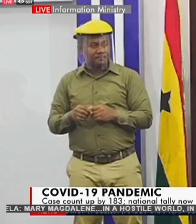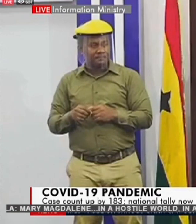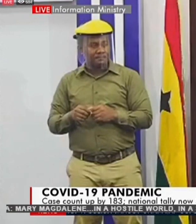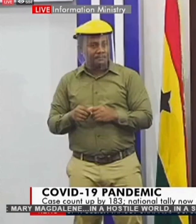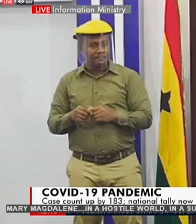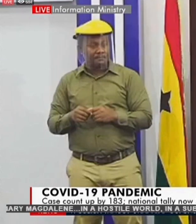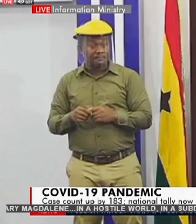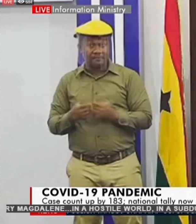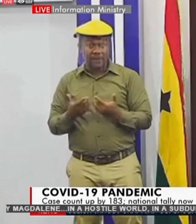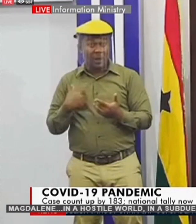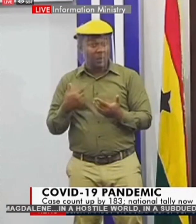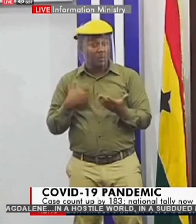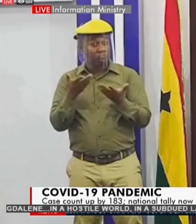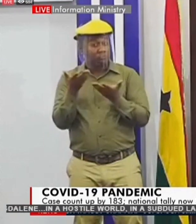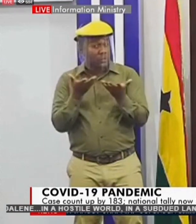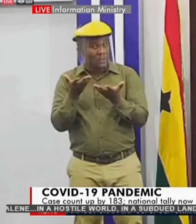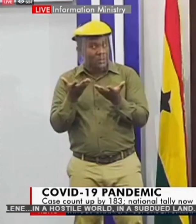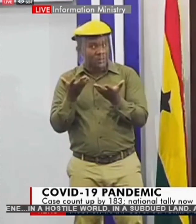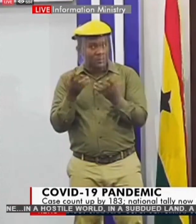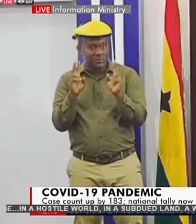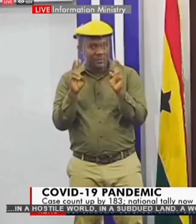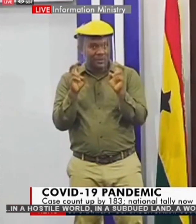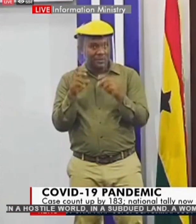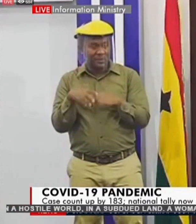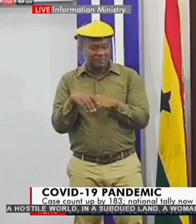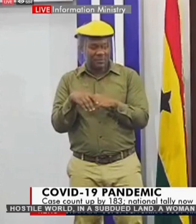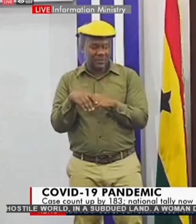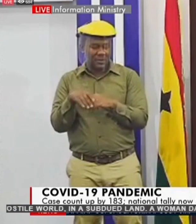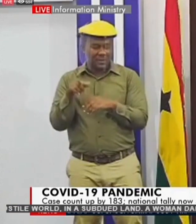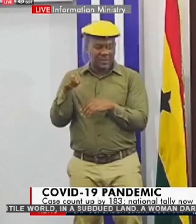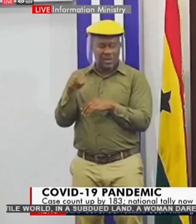with you, especially on the issue of stigma.